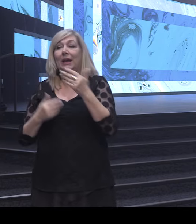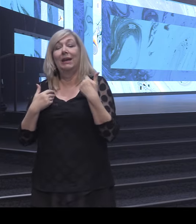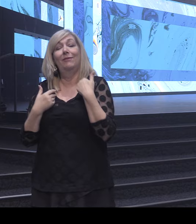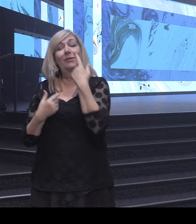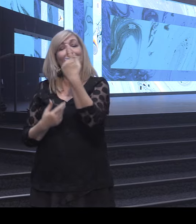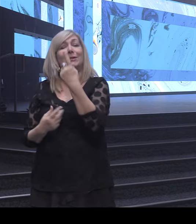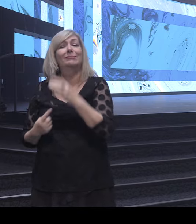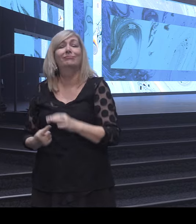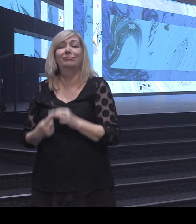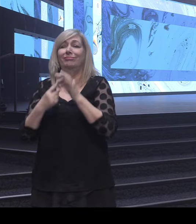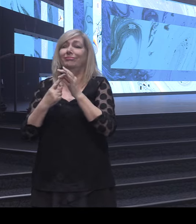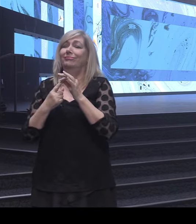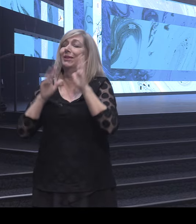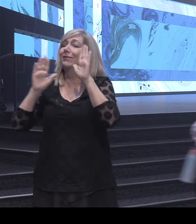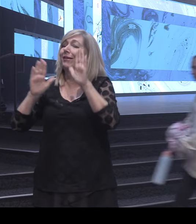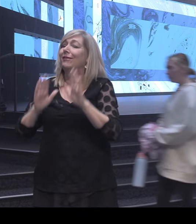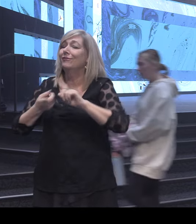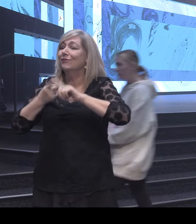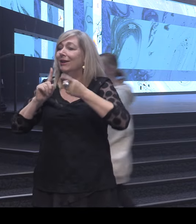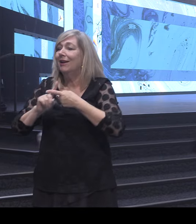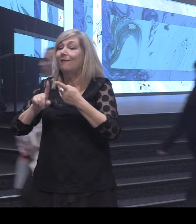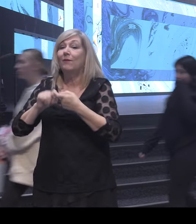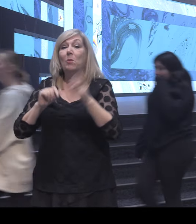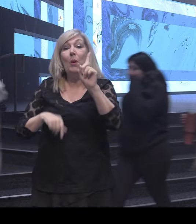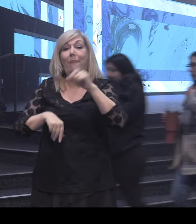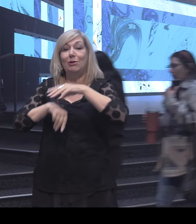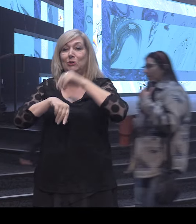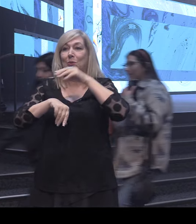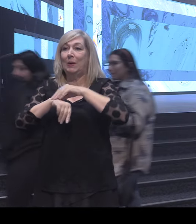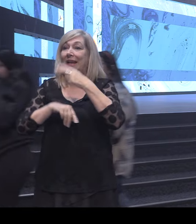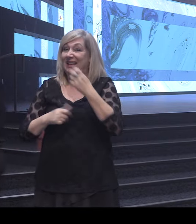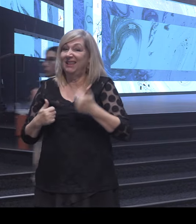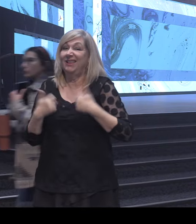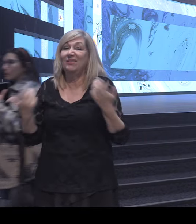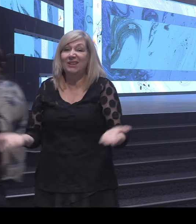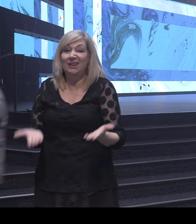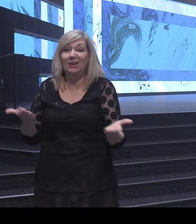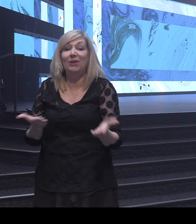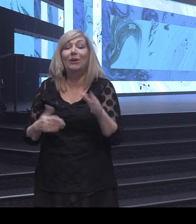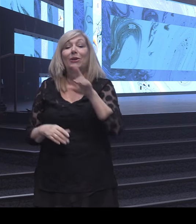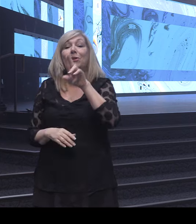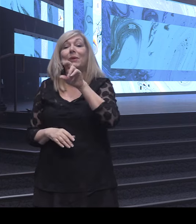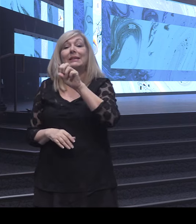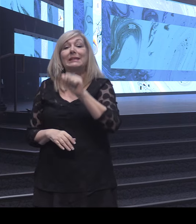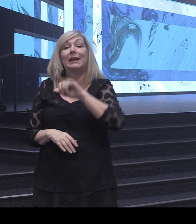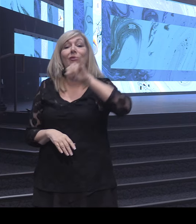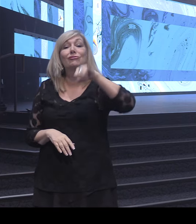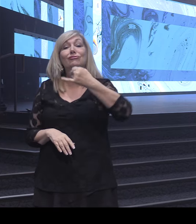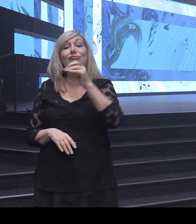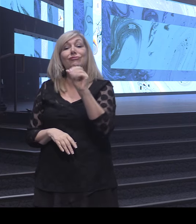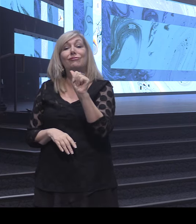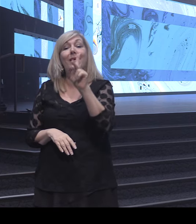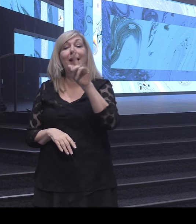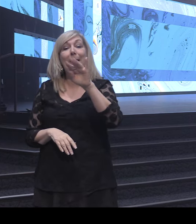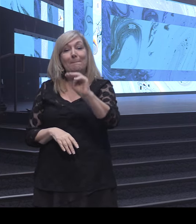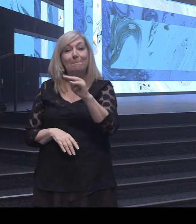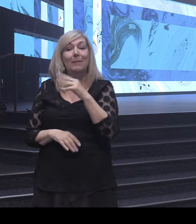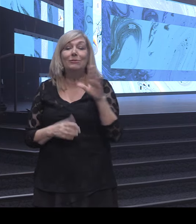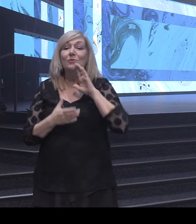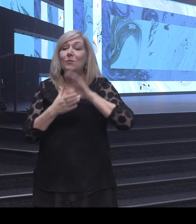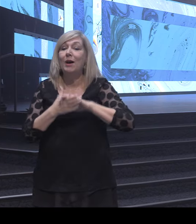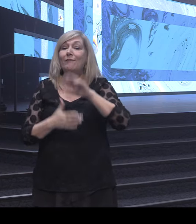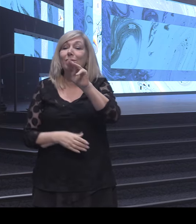great friends with us from Sweden, yet he lives here in USA now. Joakim is here, Joakim and Maria.